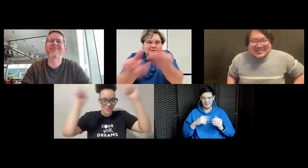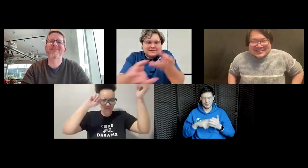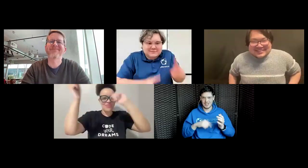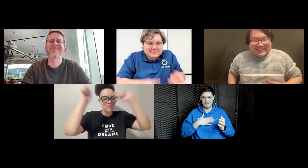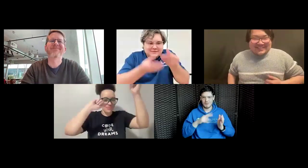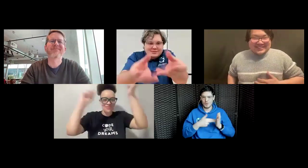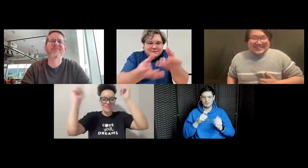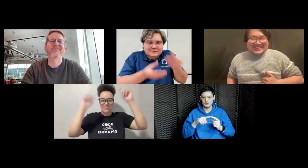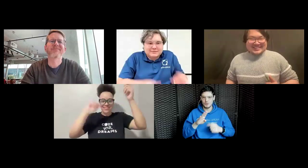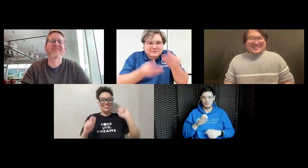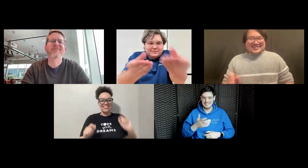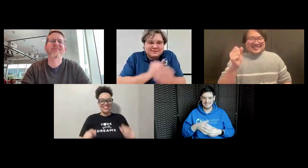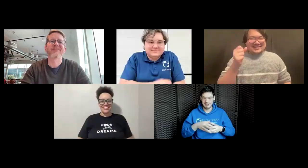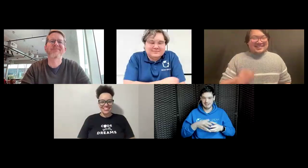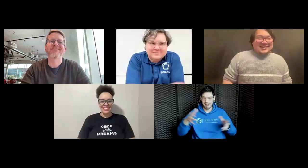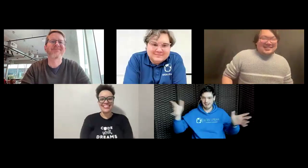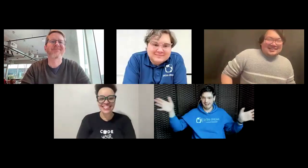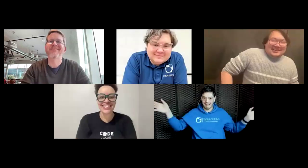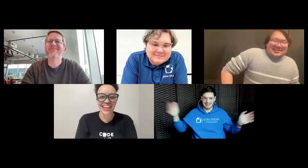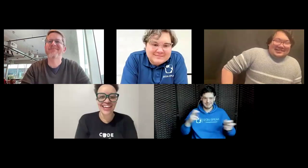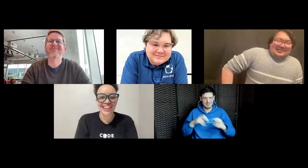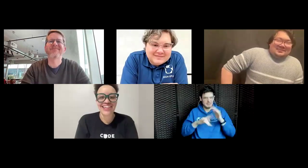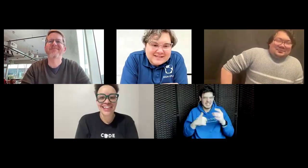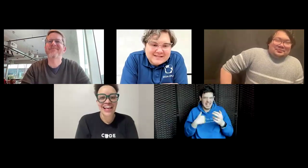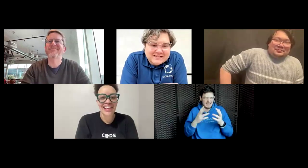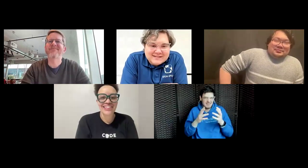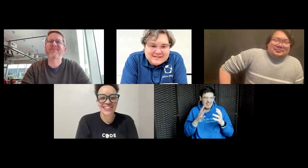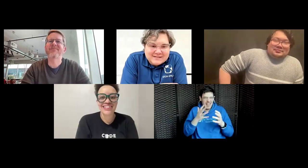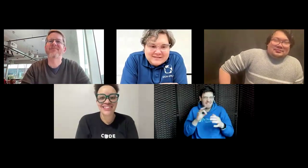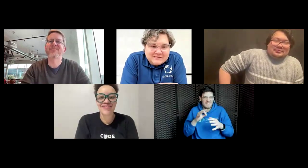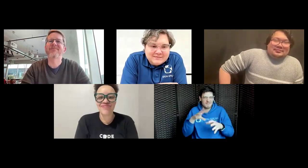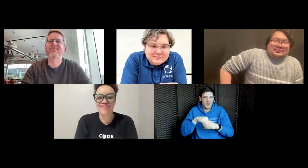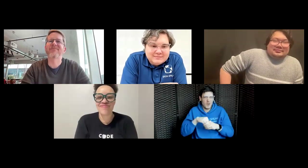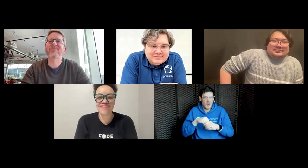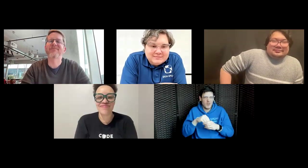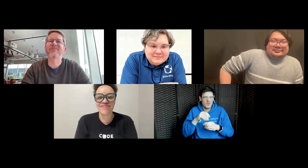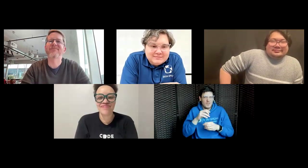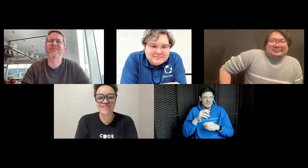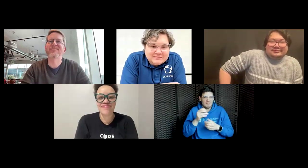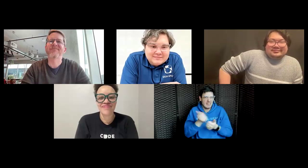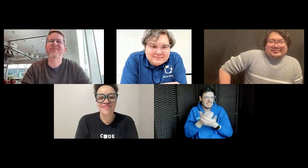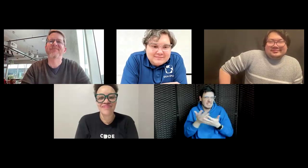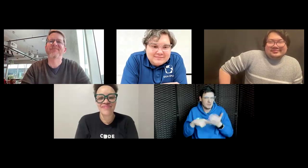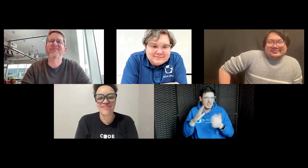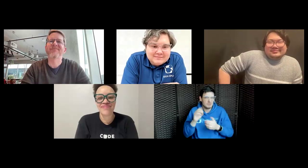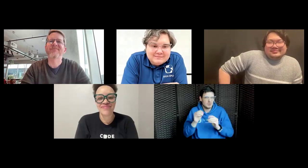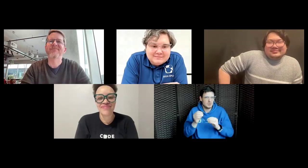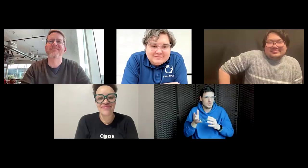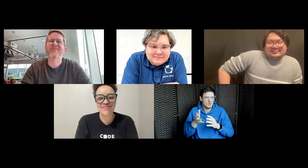same time, it's more than just what my role is supposed to be. It's just grown Constantly wearing, exponentially. yeah, sorry, constantly wearing different hats,